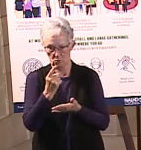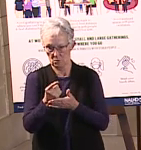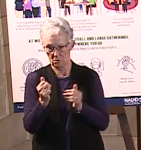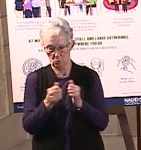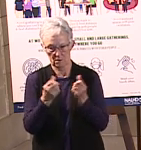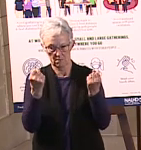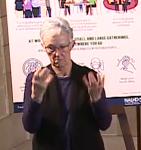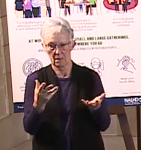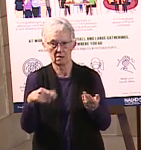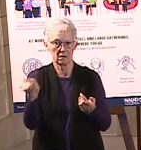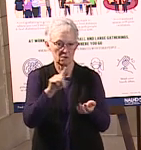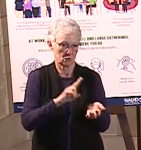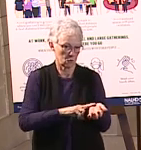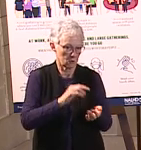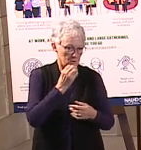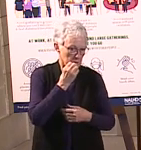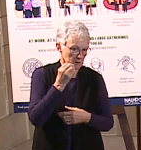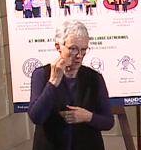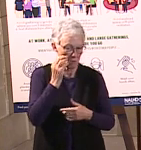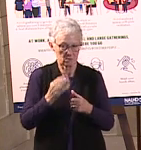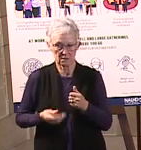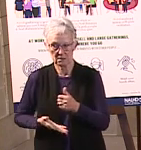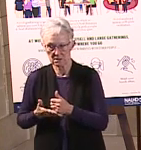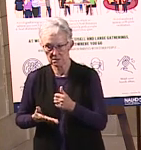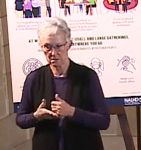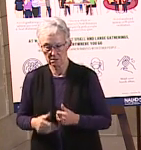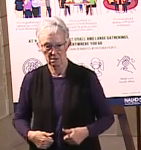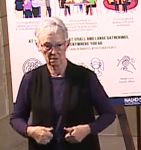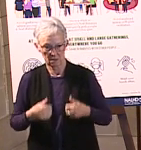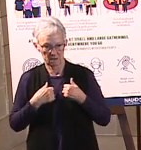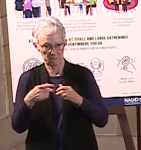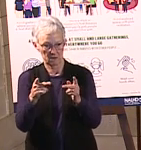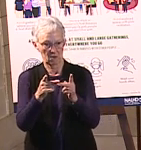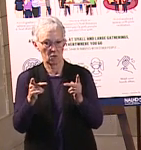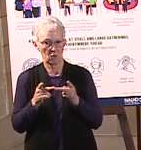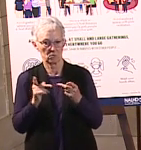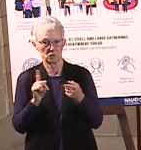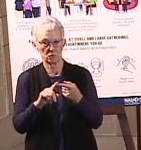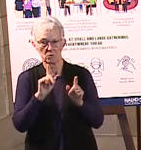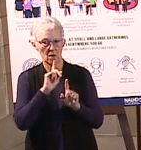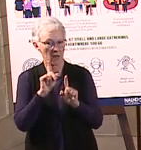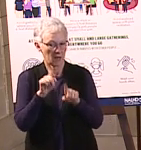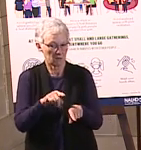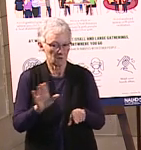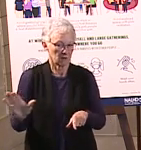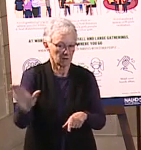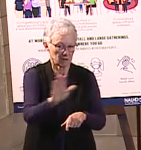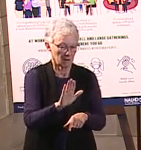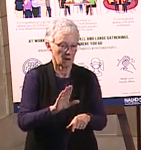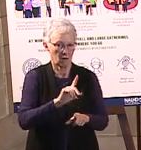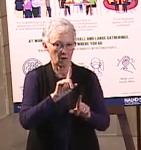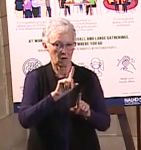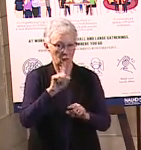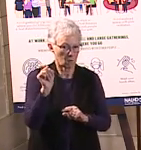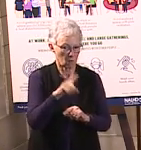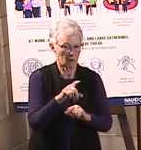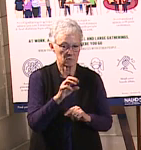and information, and we do our best to answer questions. So I will turn it over to Jennifer. Thank you.